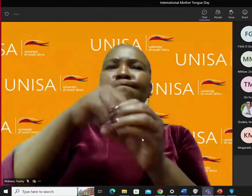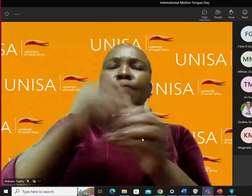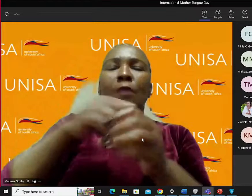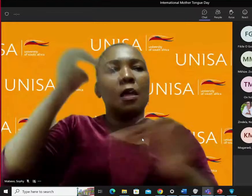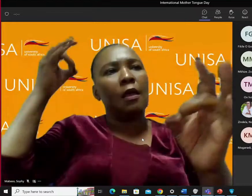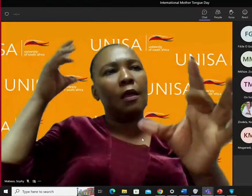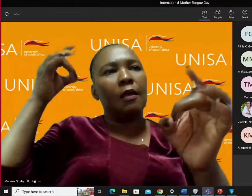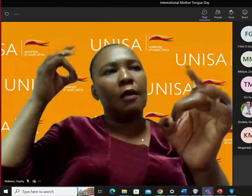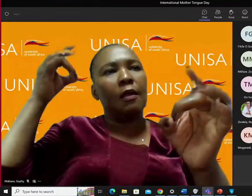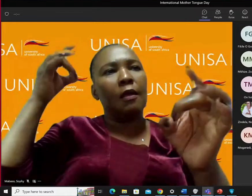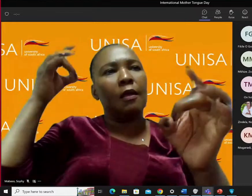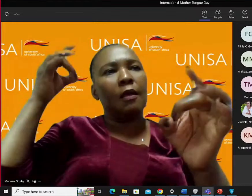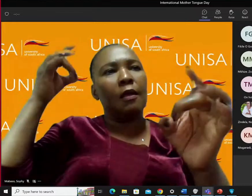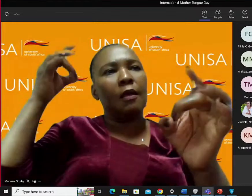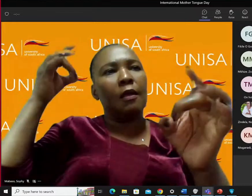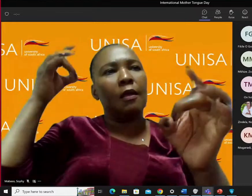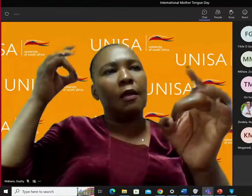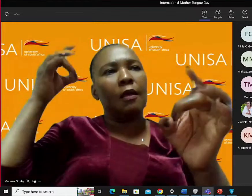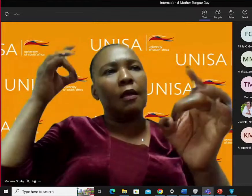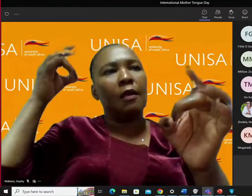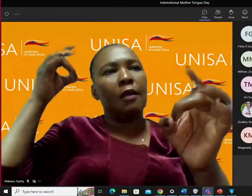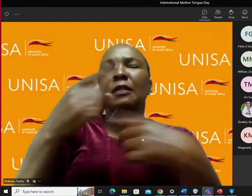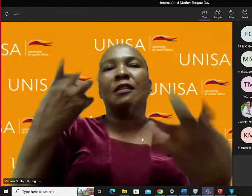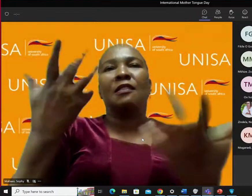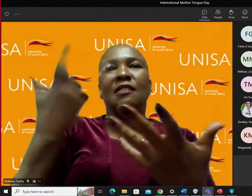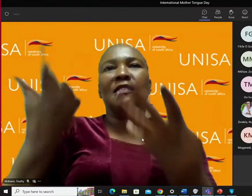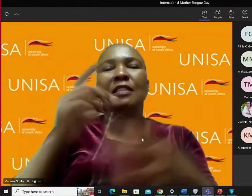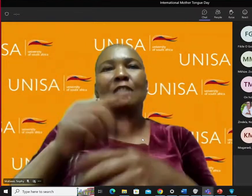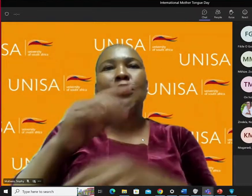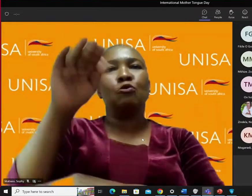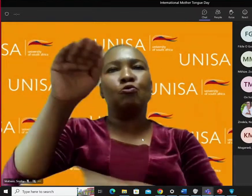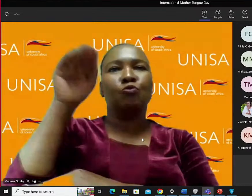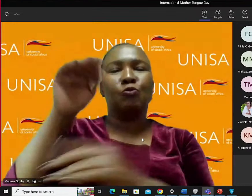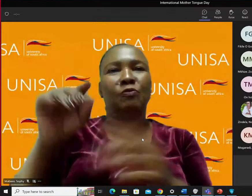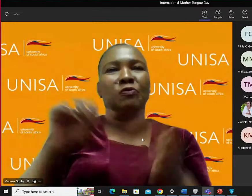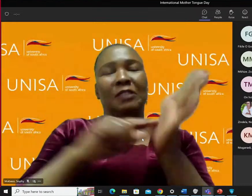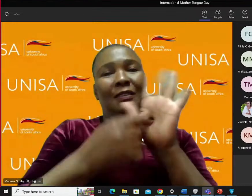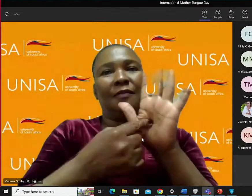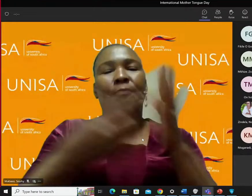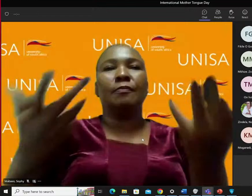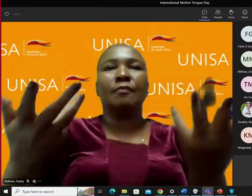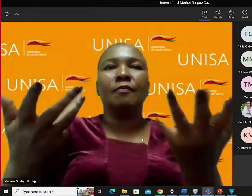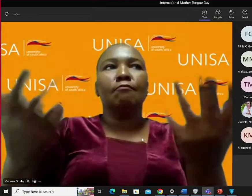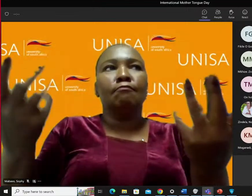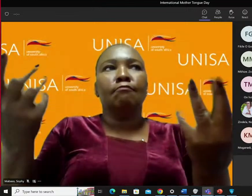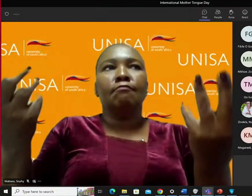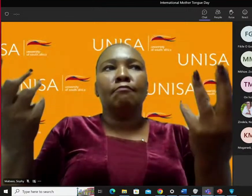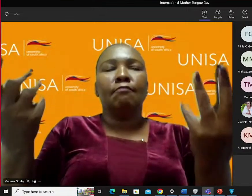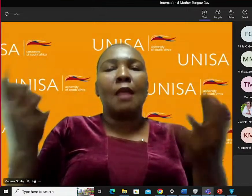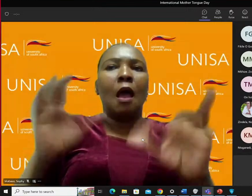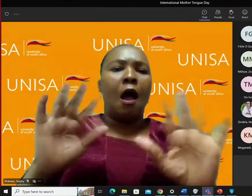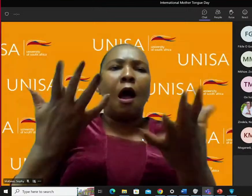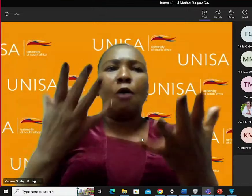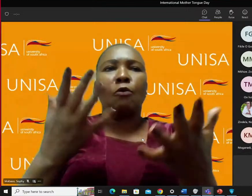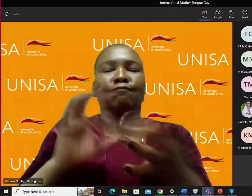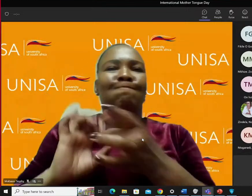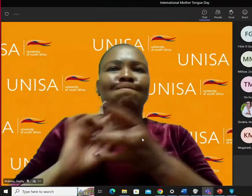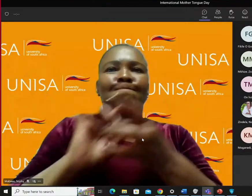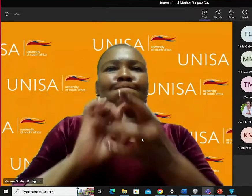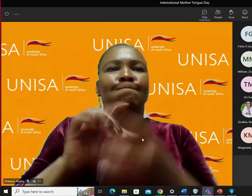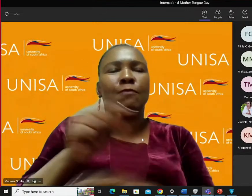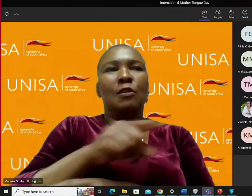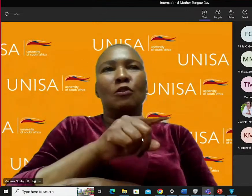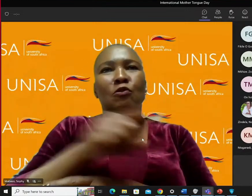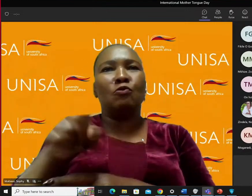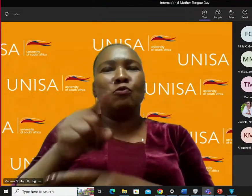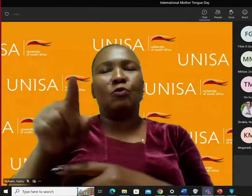of the different beer vessels in isiZulu, for instance, and how we related those beer vessels to what